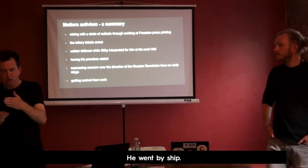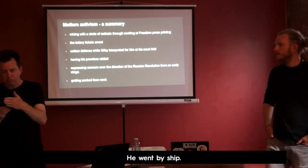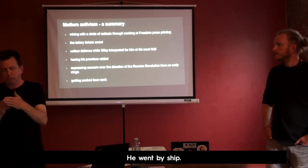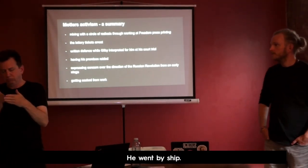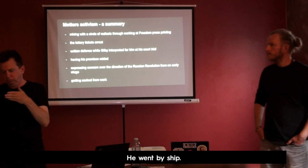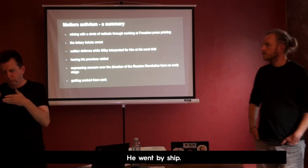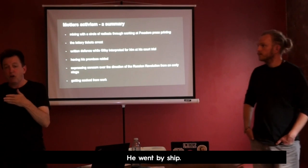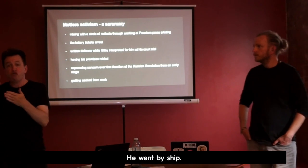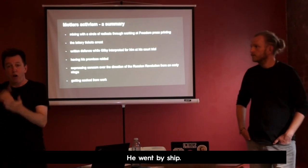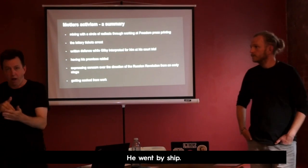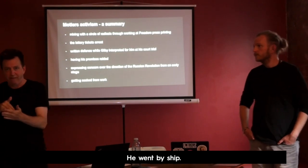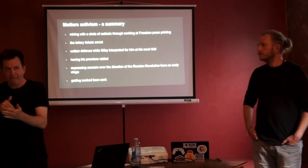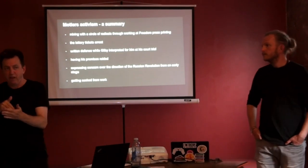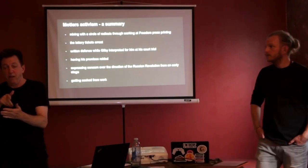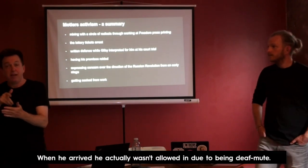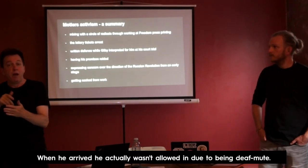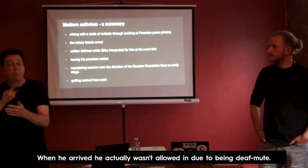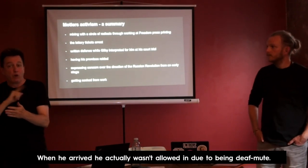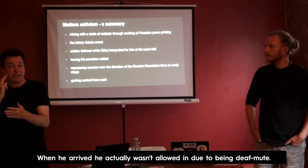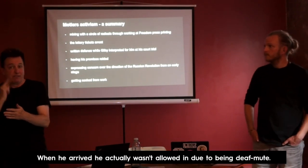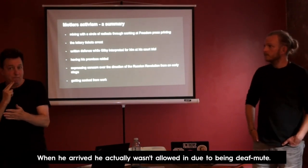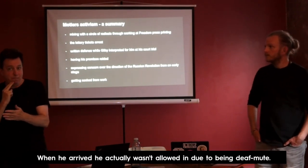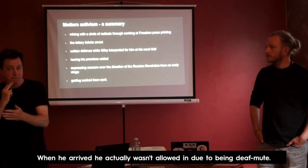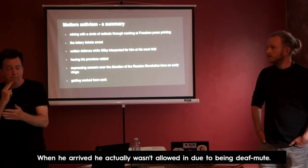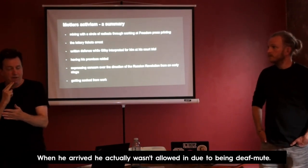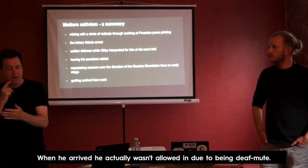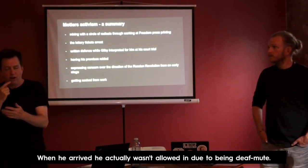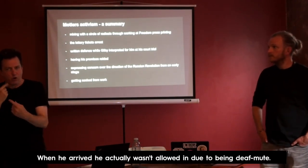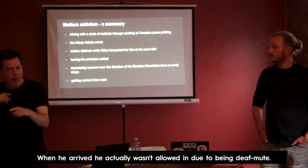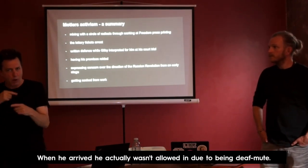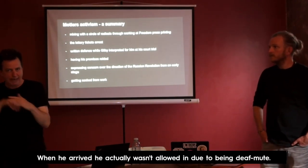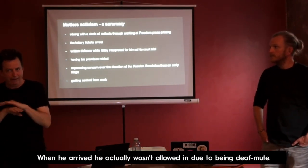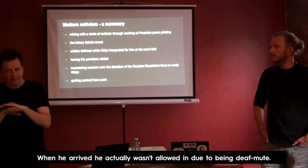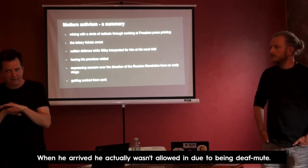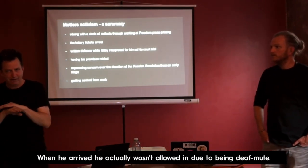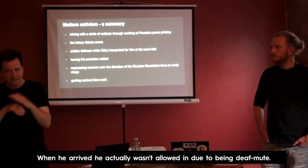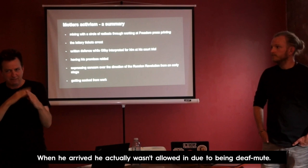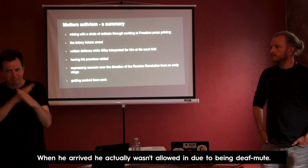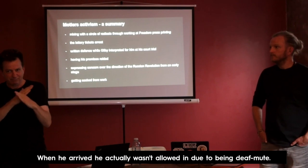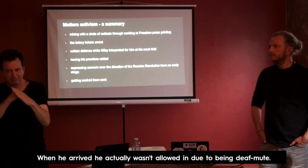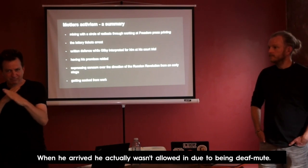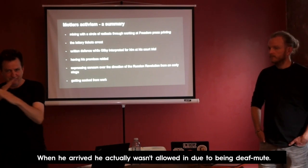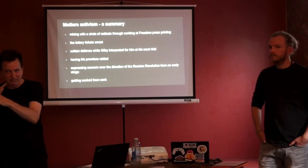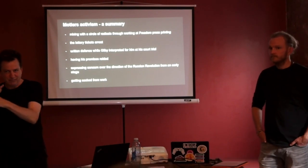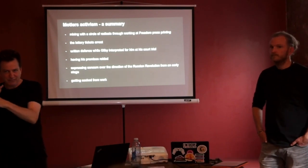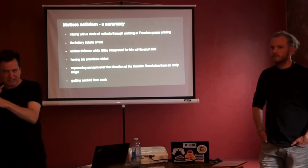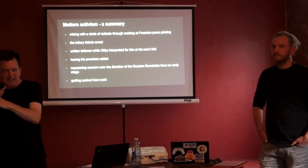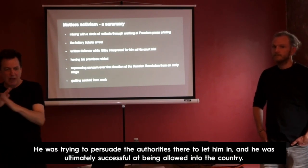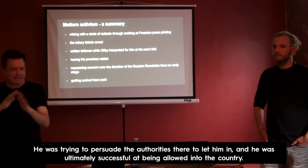So he went by boat, and when he arrived, obviously he was deaf. He actually wasn't allowed in.